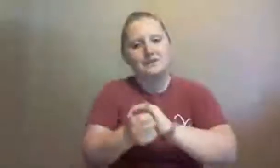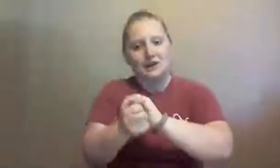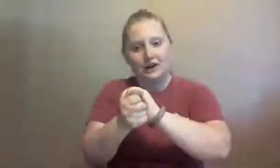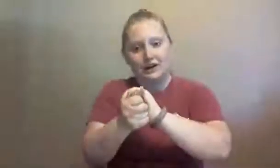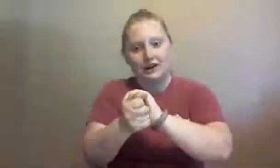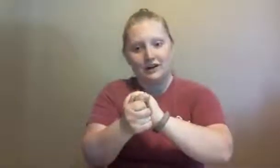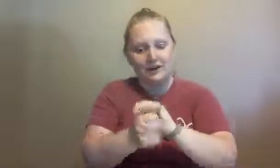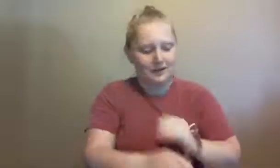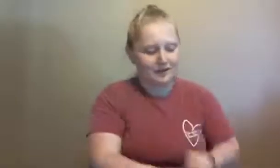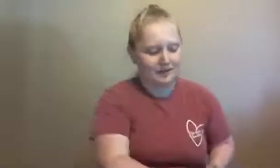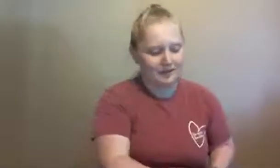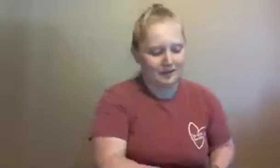turtle,